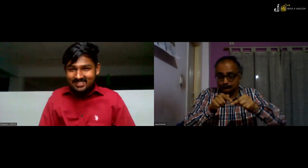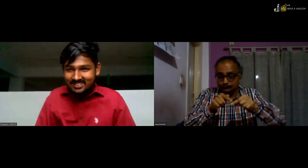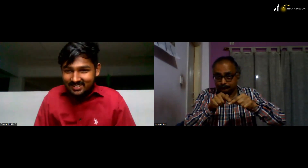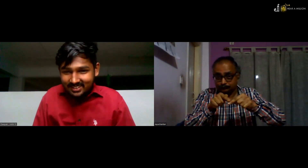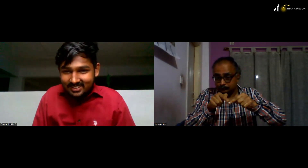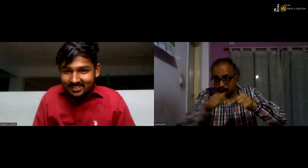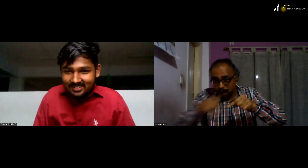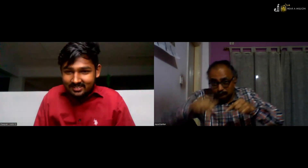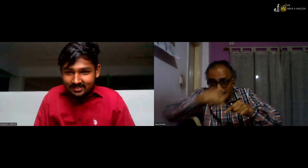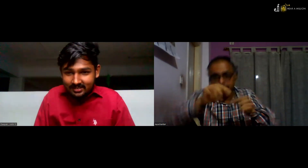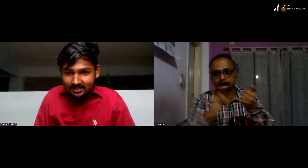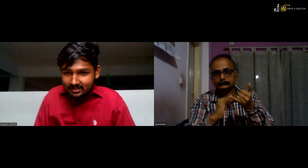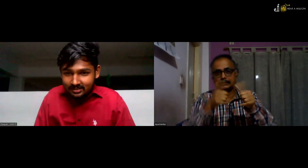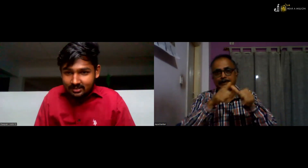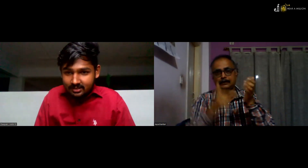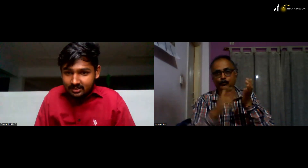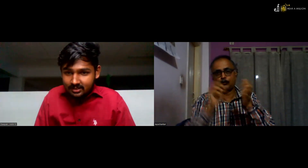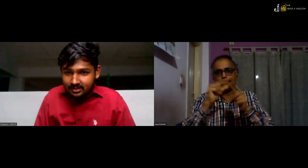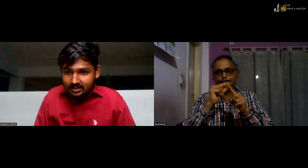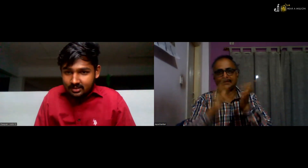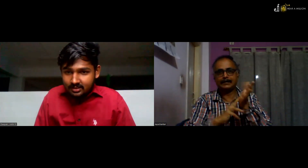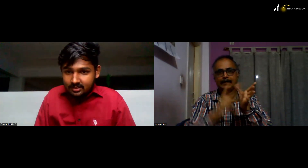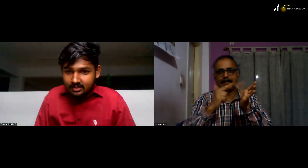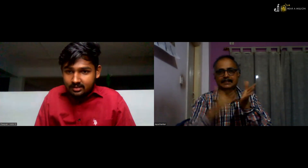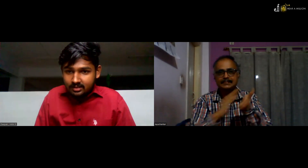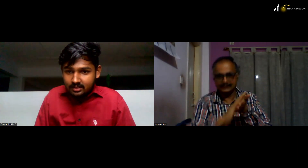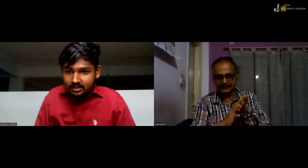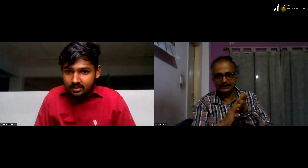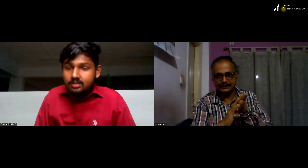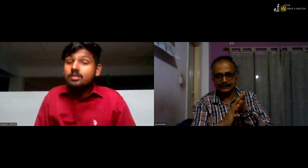temple. So when we go from Badrinath to